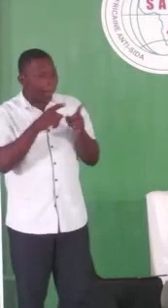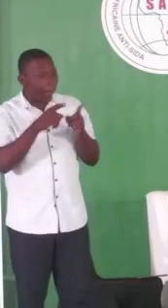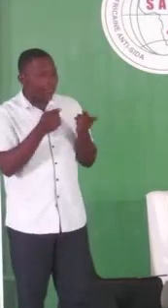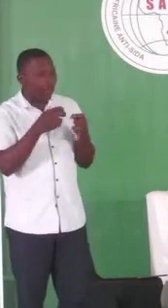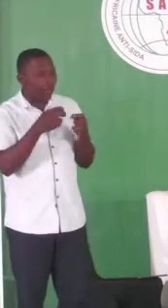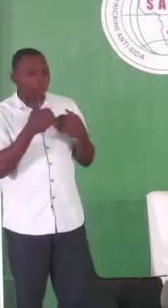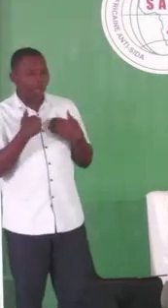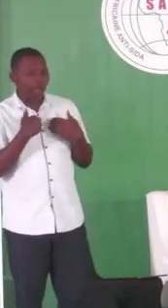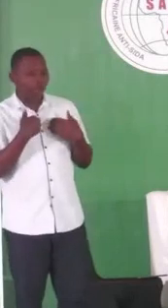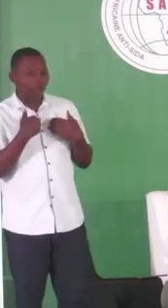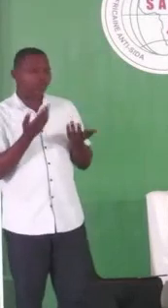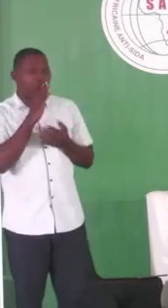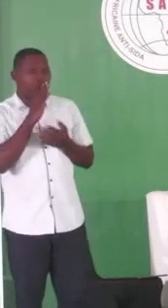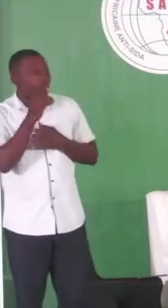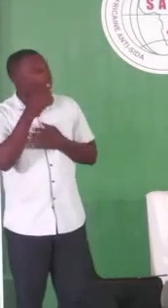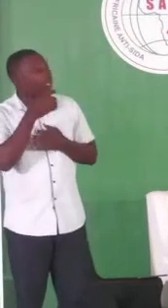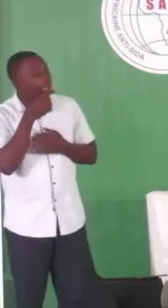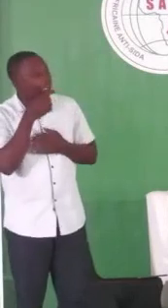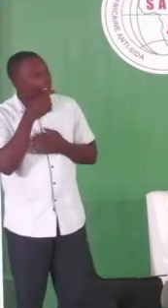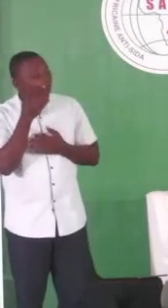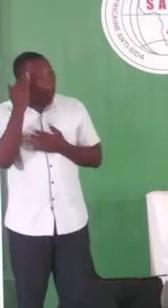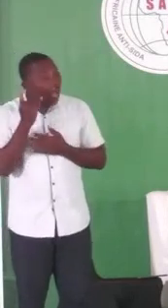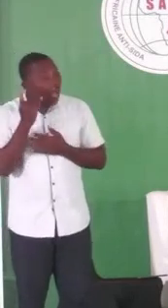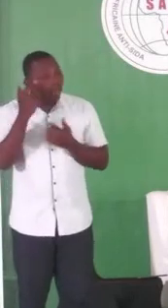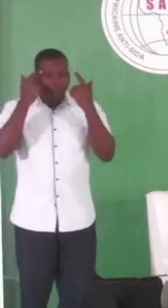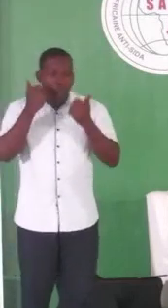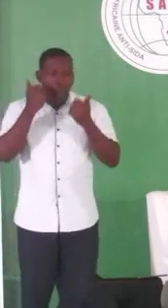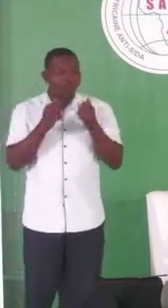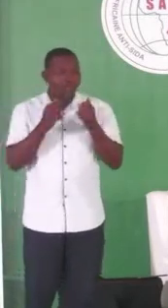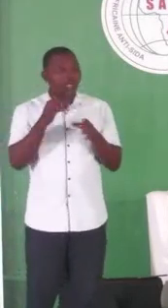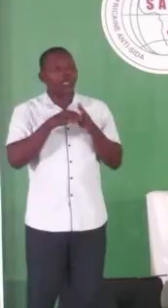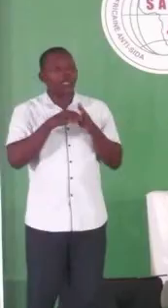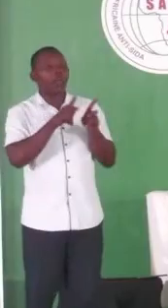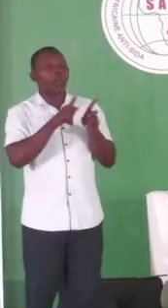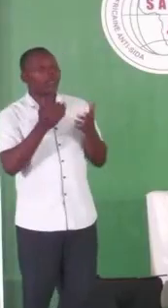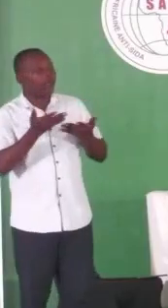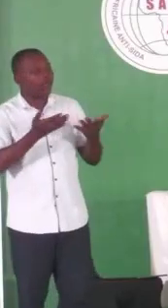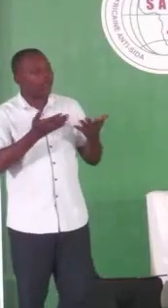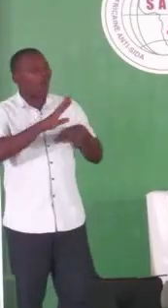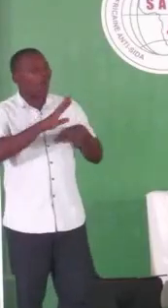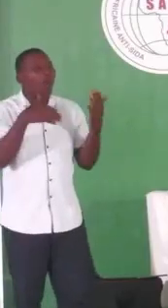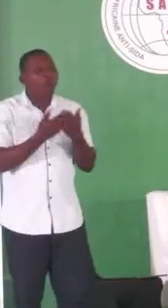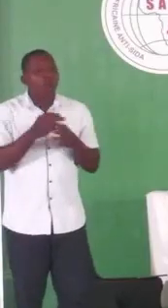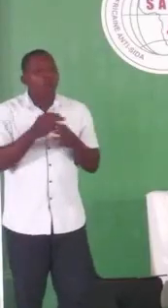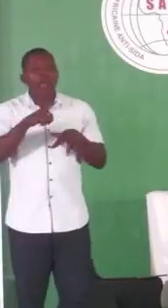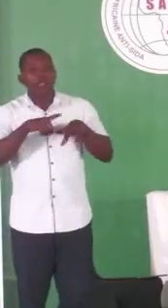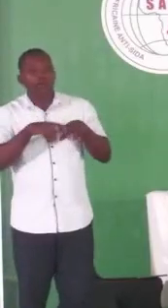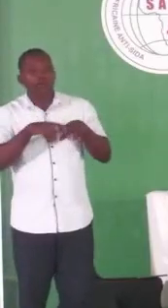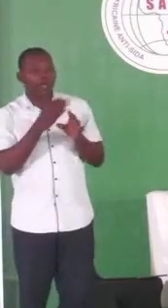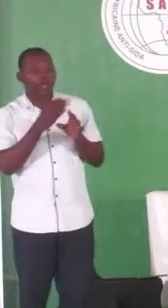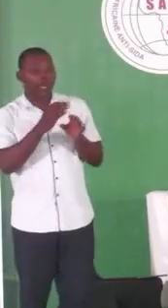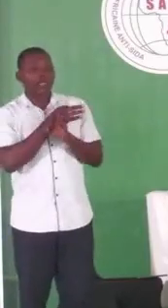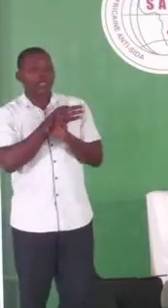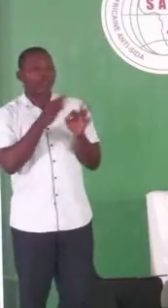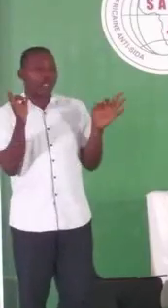be the data, but because in public service, all HIV care is free, the